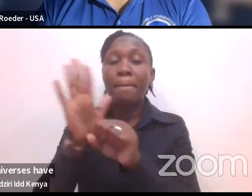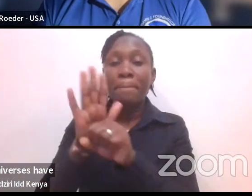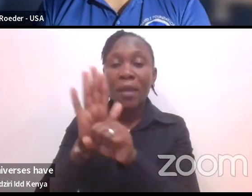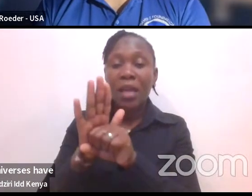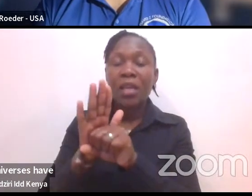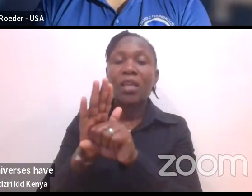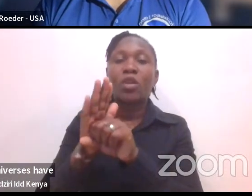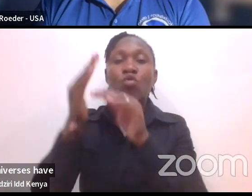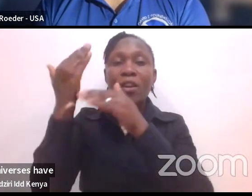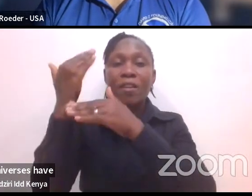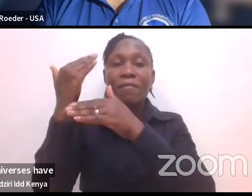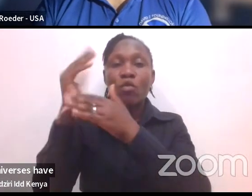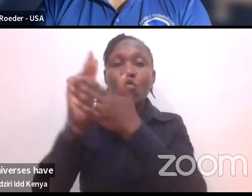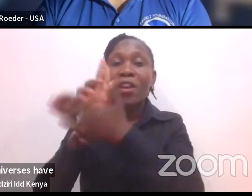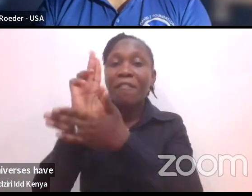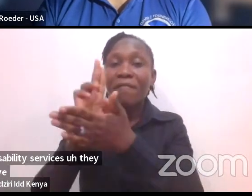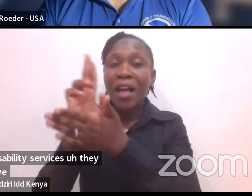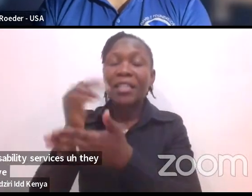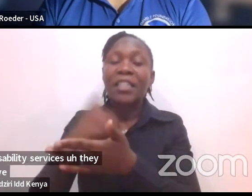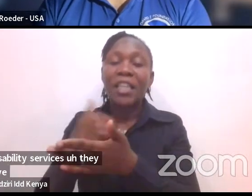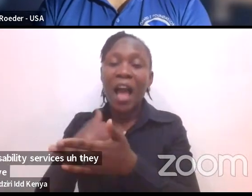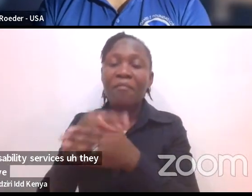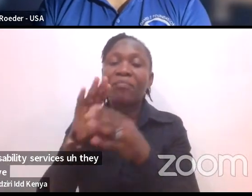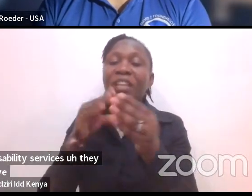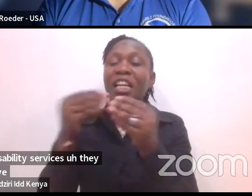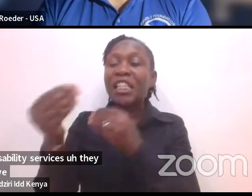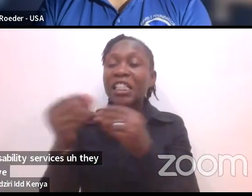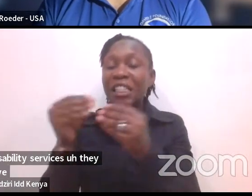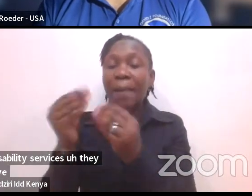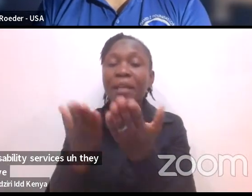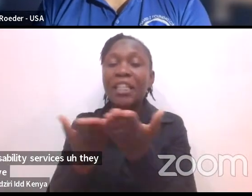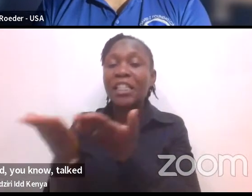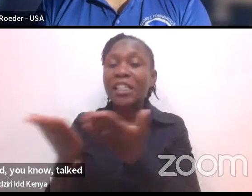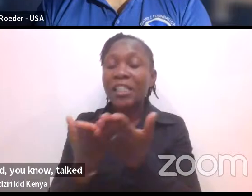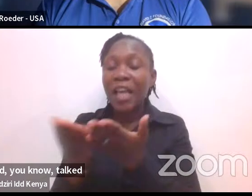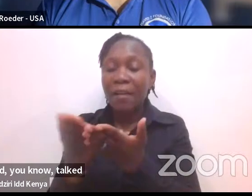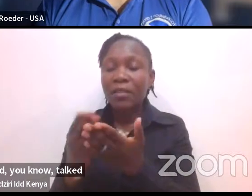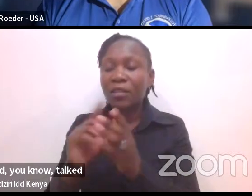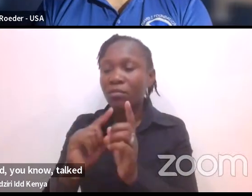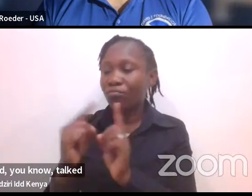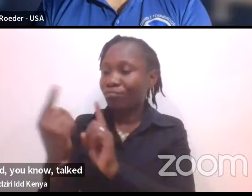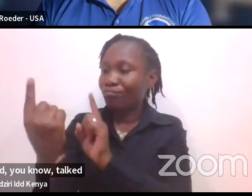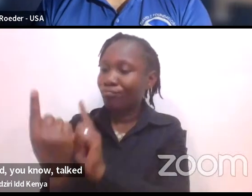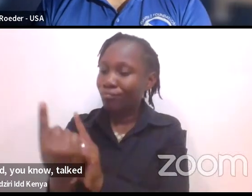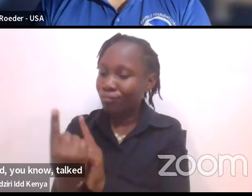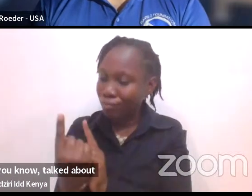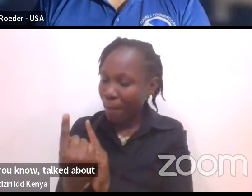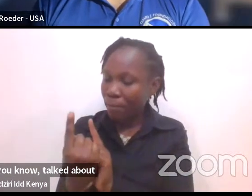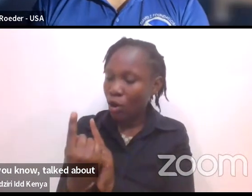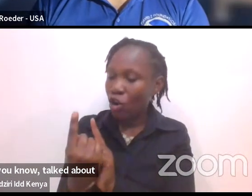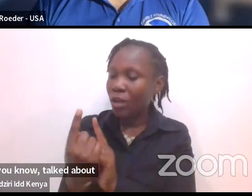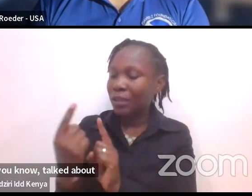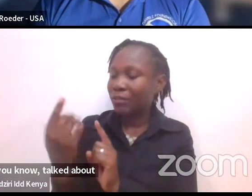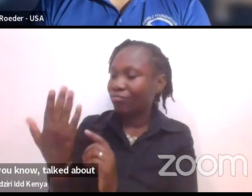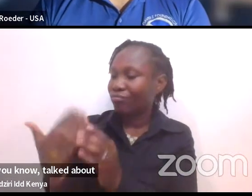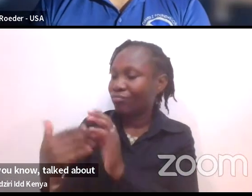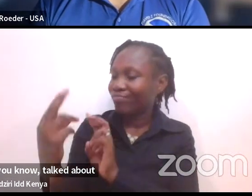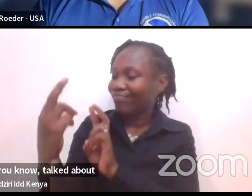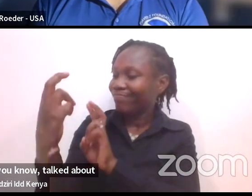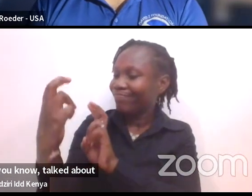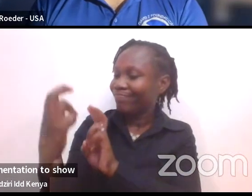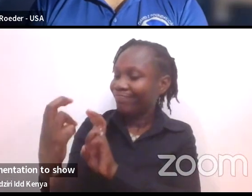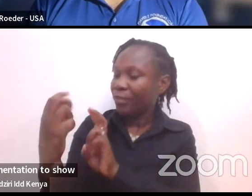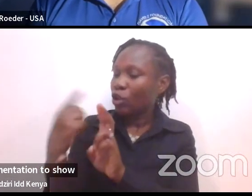services. They would have, approached them and, talked about or given any kind of documentation to show